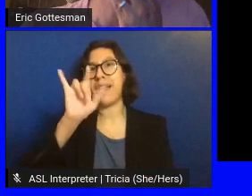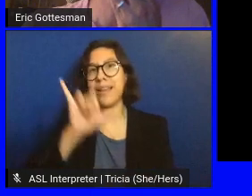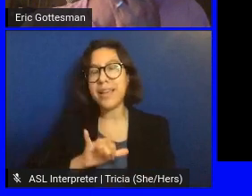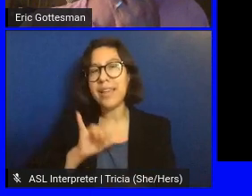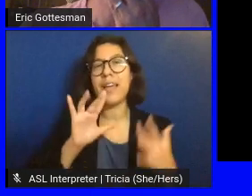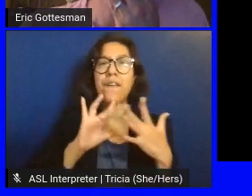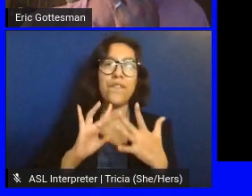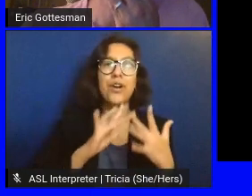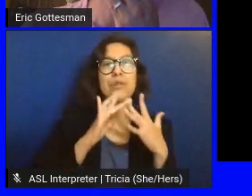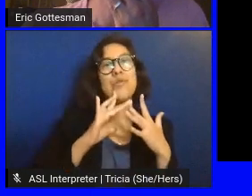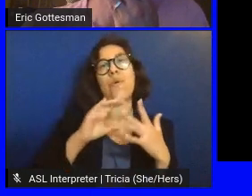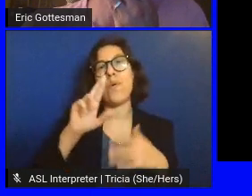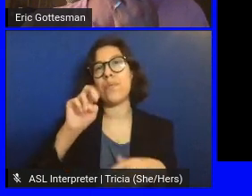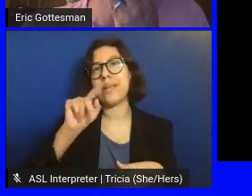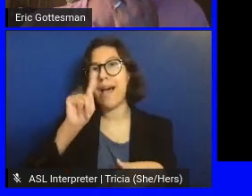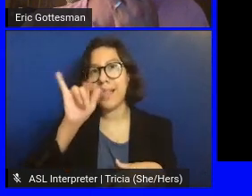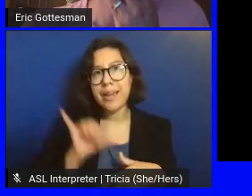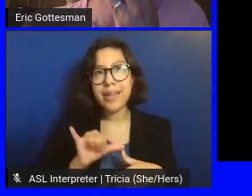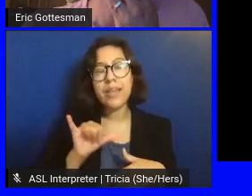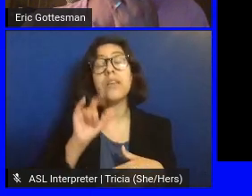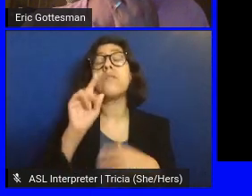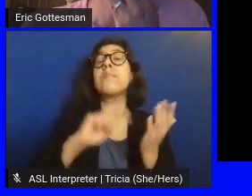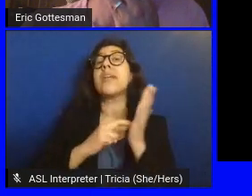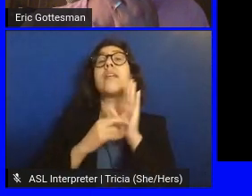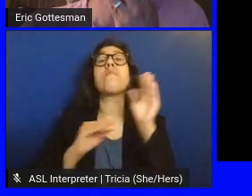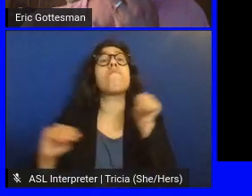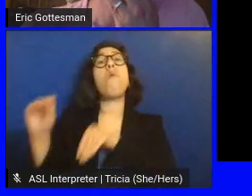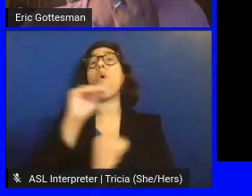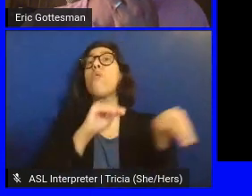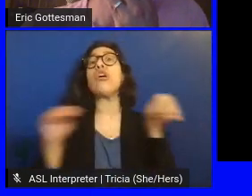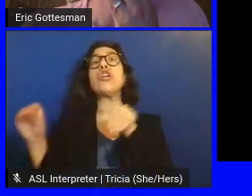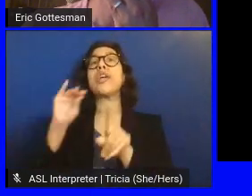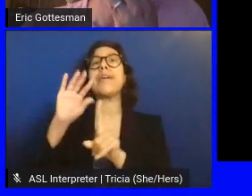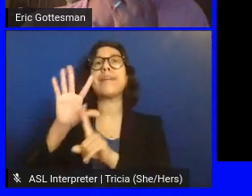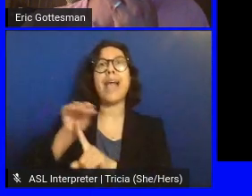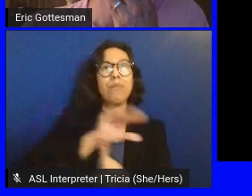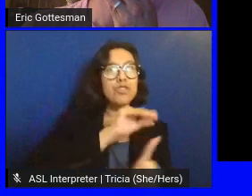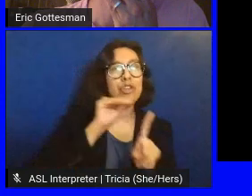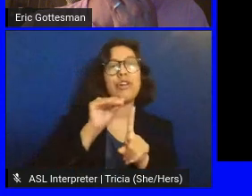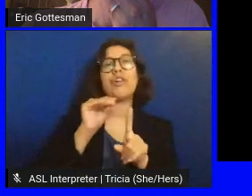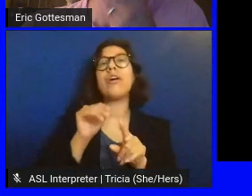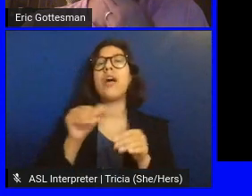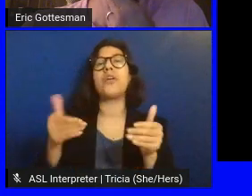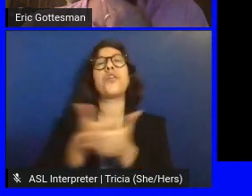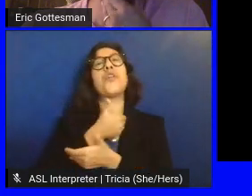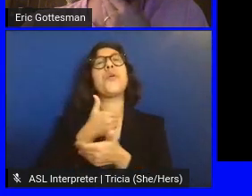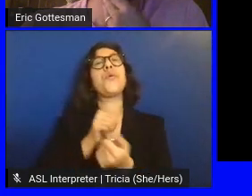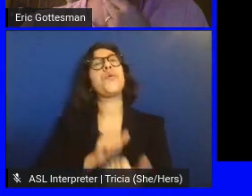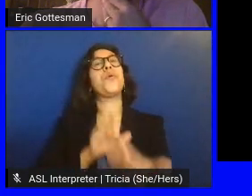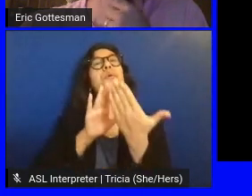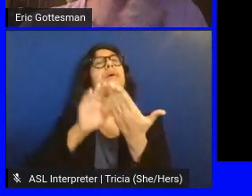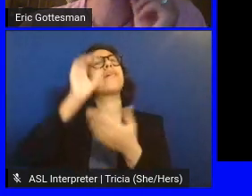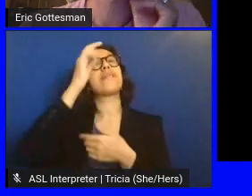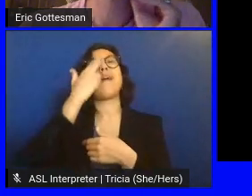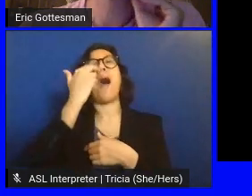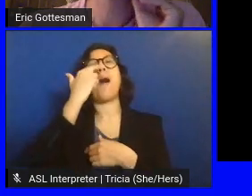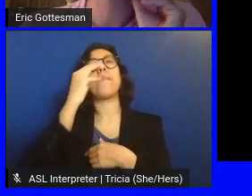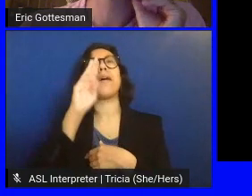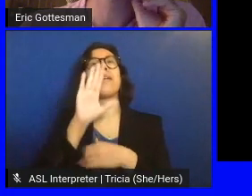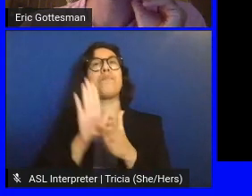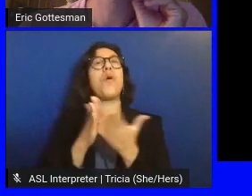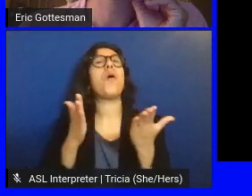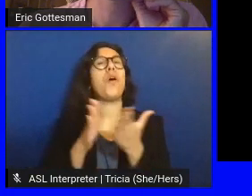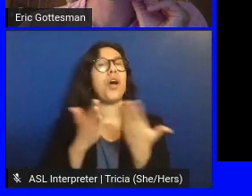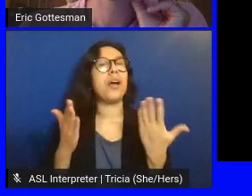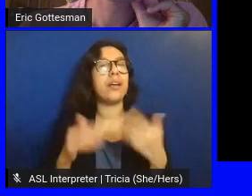volumetric capture and motion capture for a new form of comic book is something that I've embarked on.